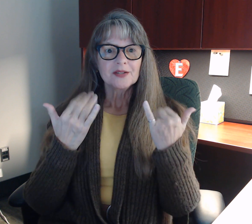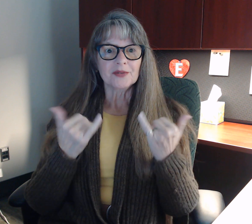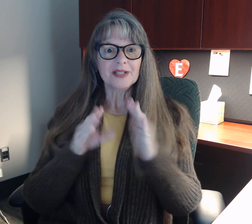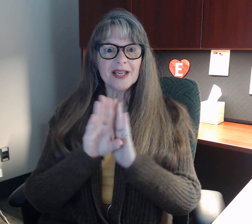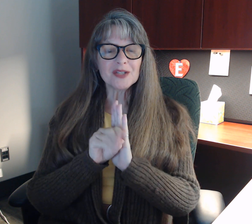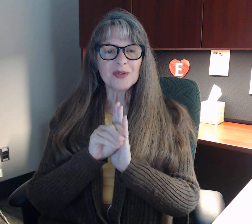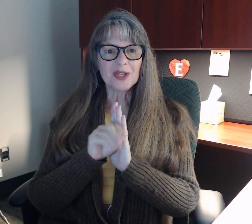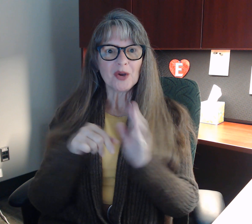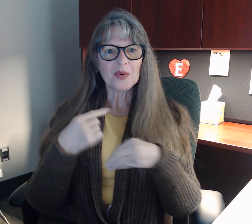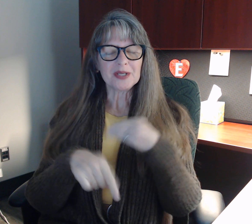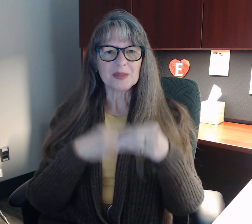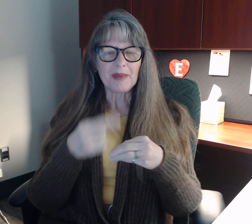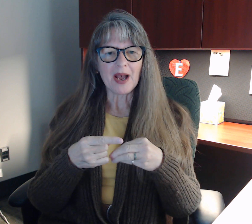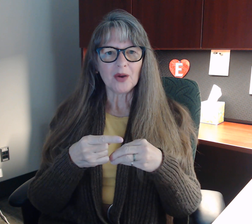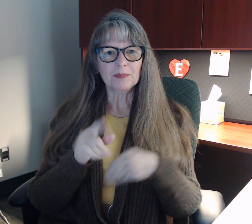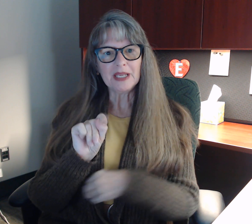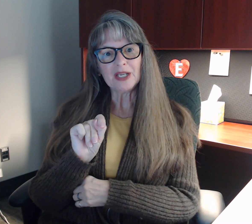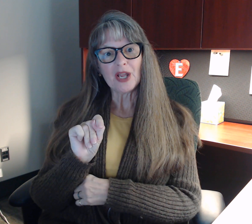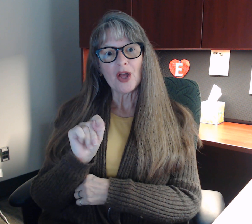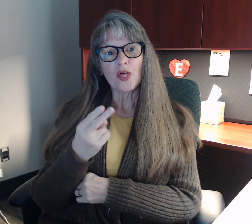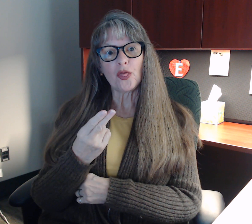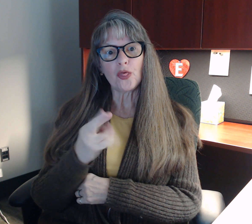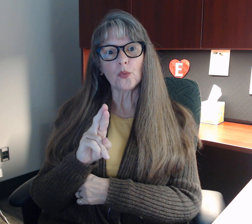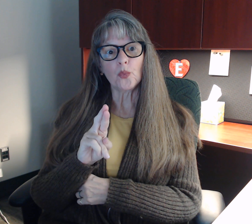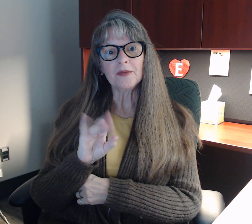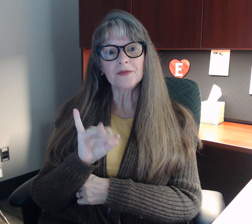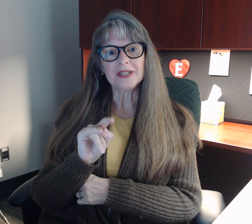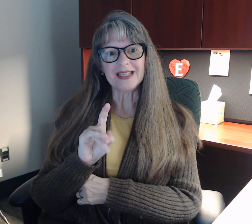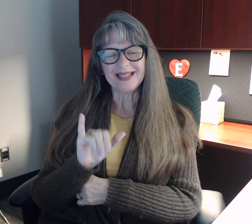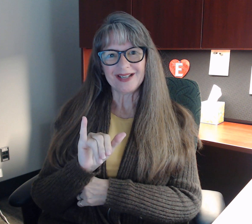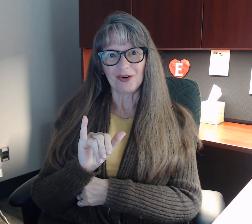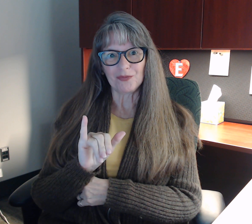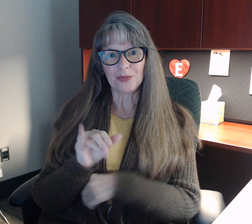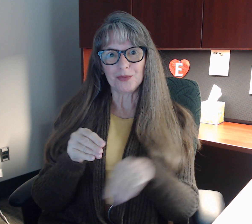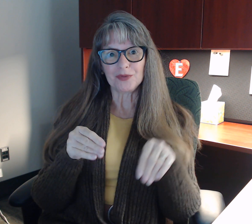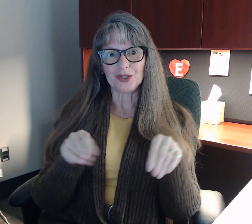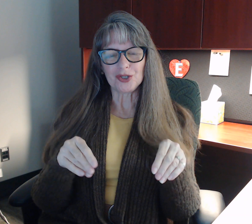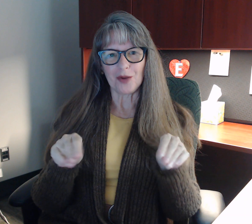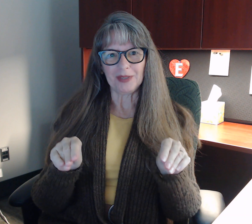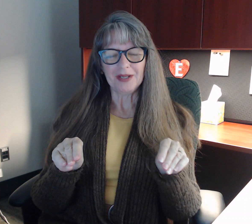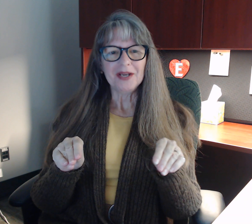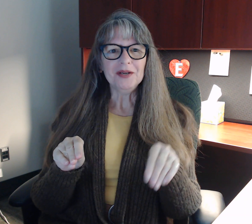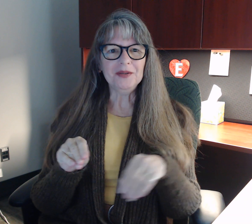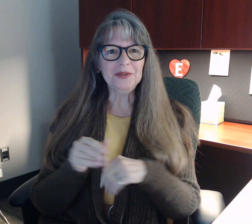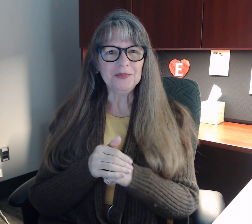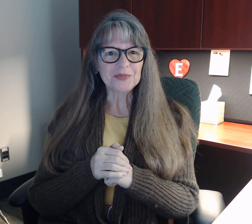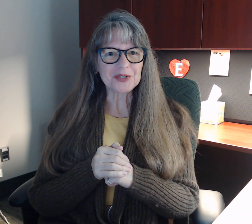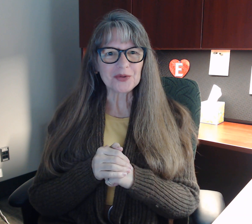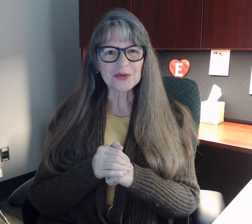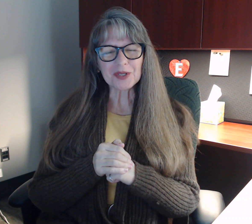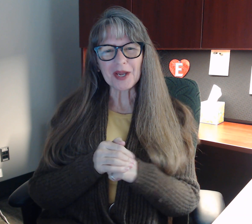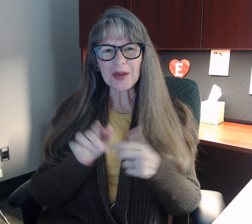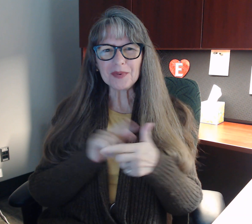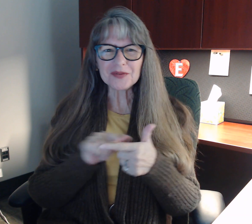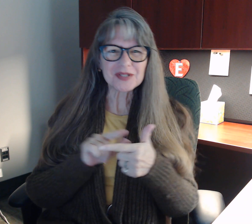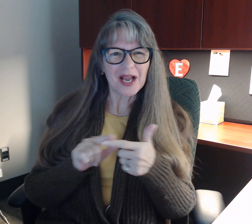So today's video is about being thrifty or thrifty shopping. So there's a couple of signs,